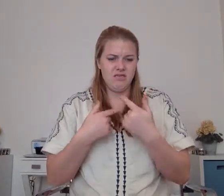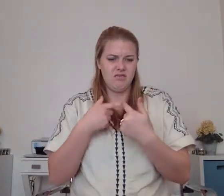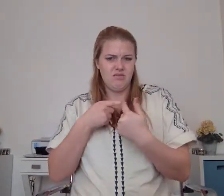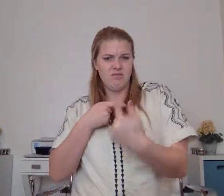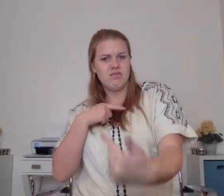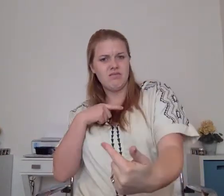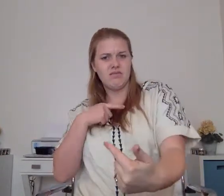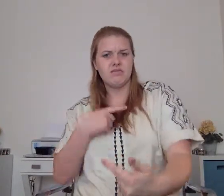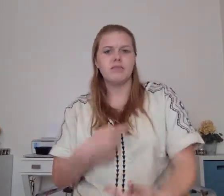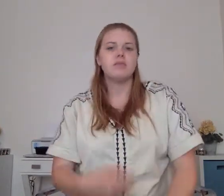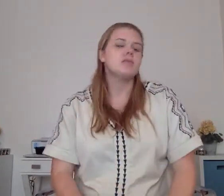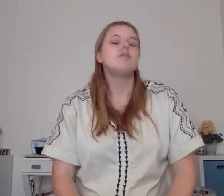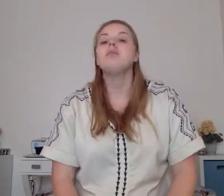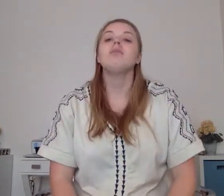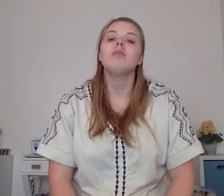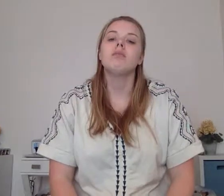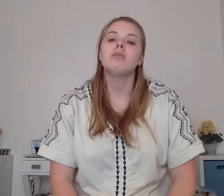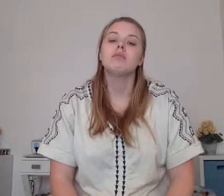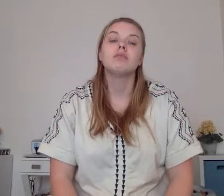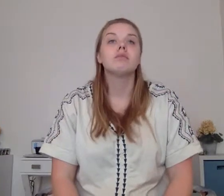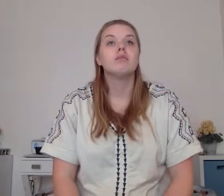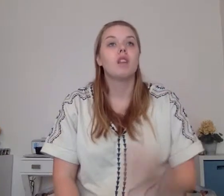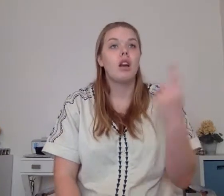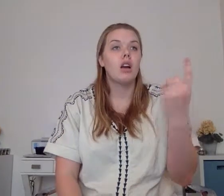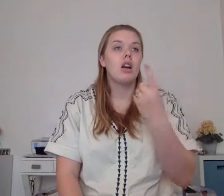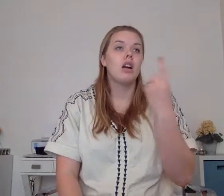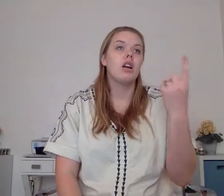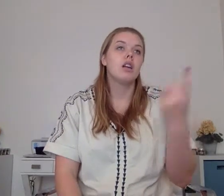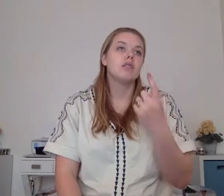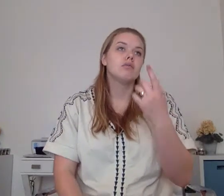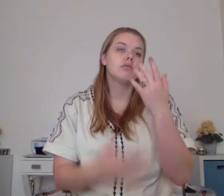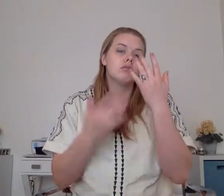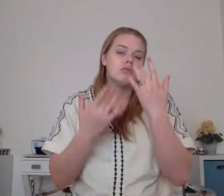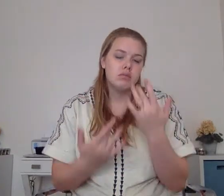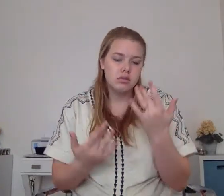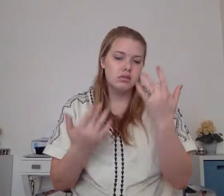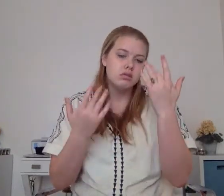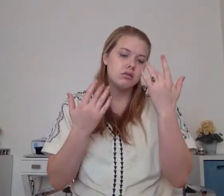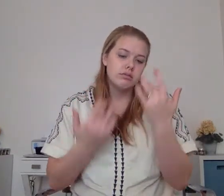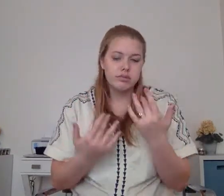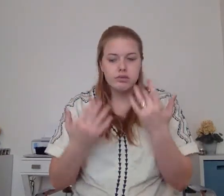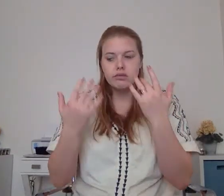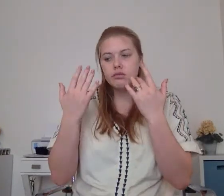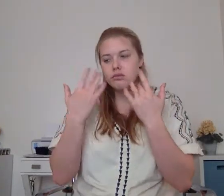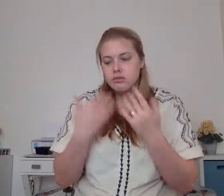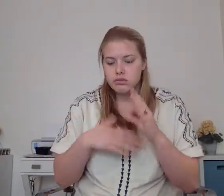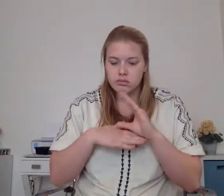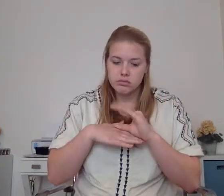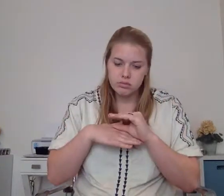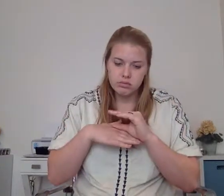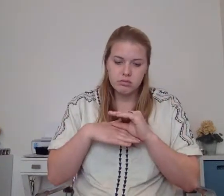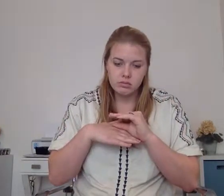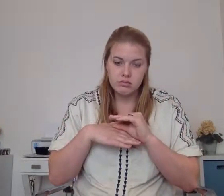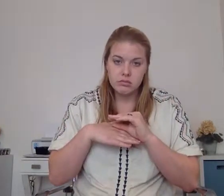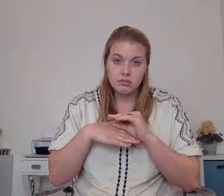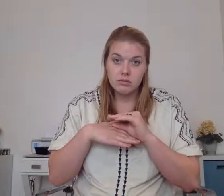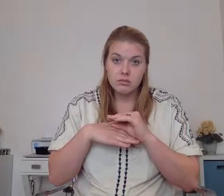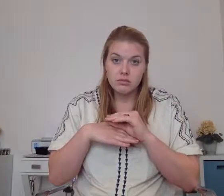used to be very depressed for a long time, we started to feel less depressed. Whereas the newcomers, they were so not used